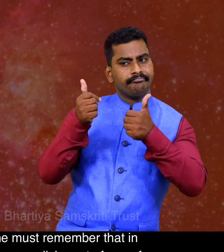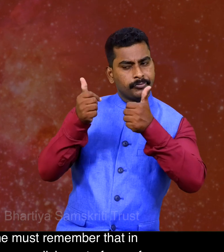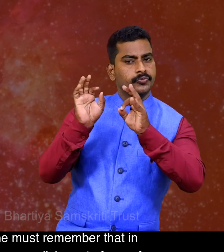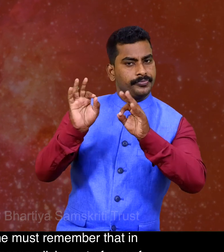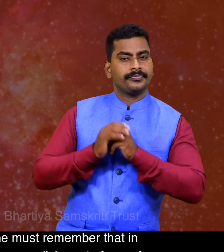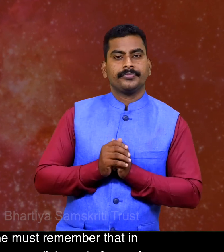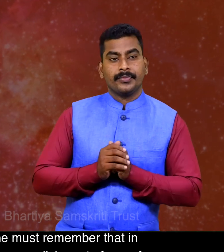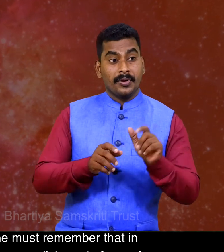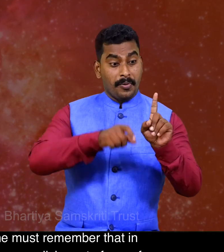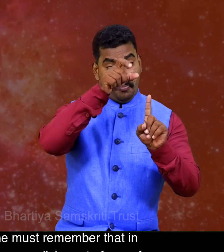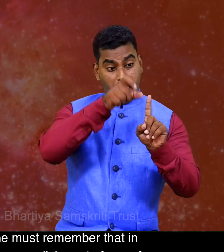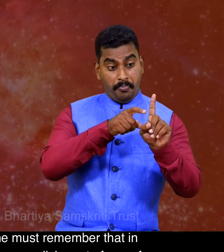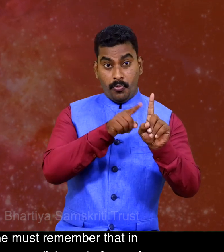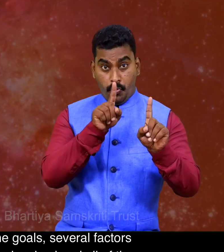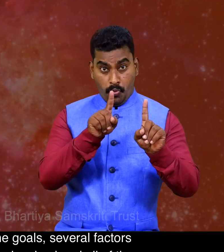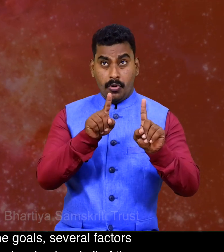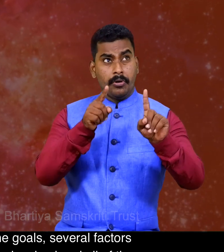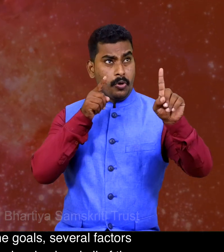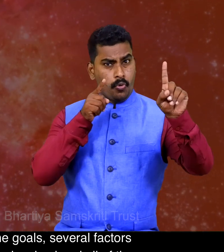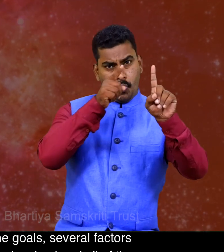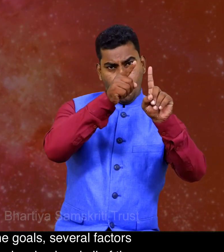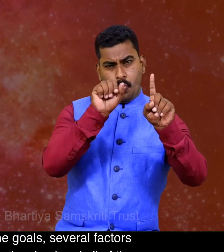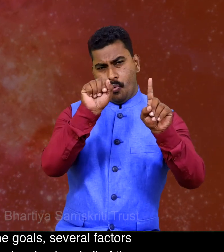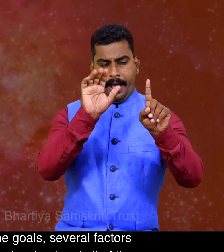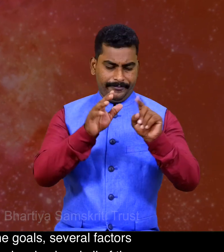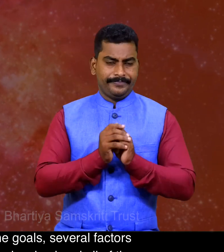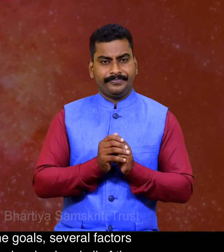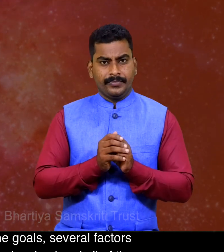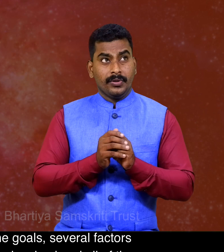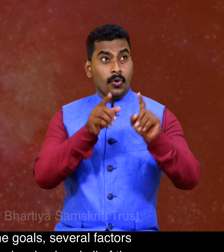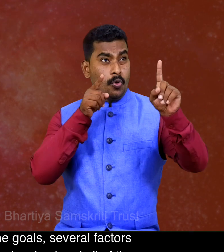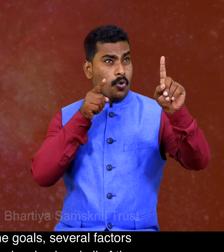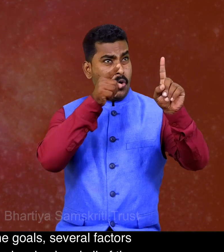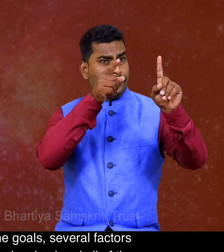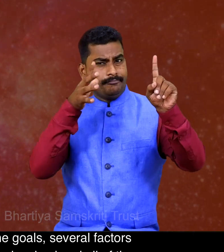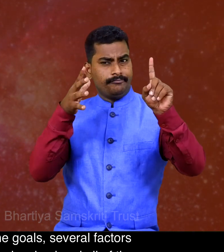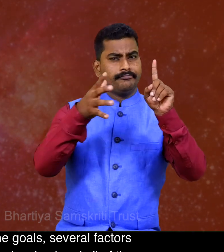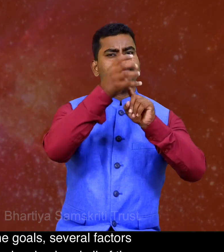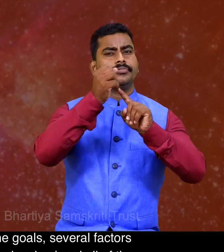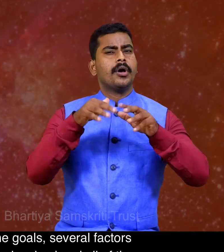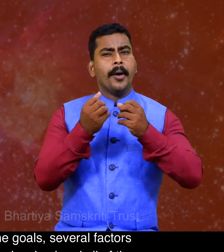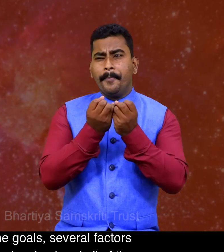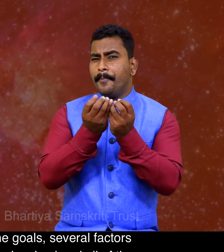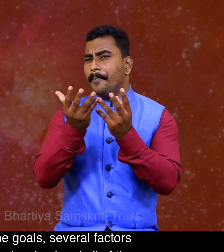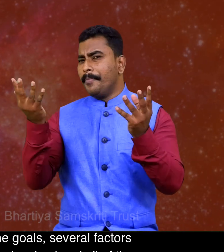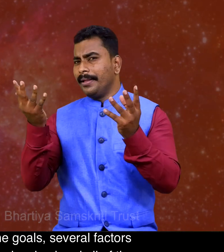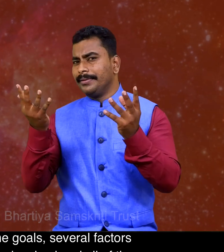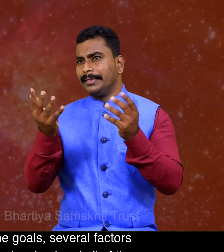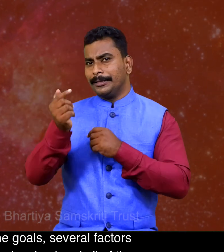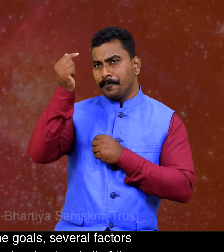the accomplishment of any of the goals, several factors are involved,